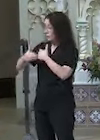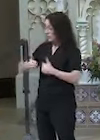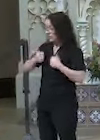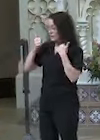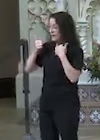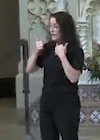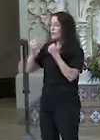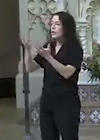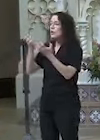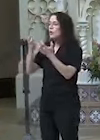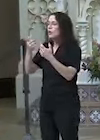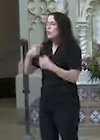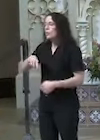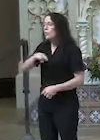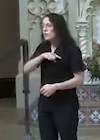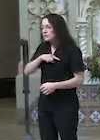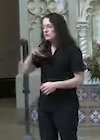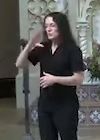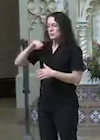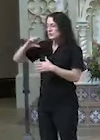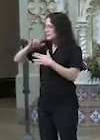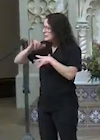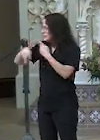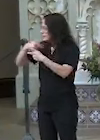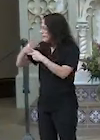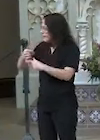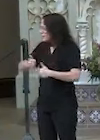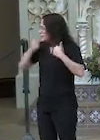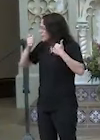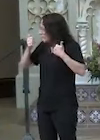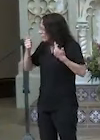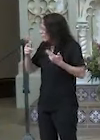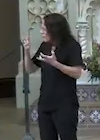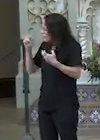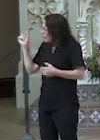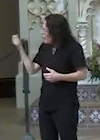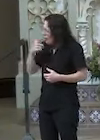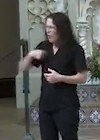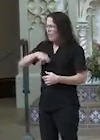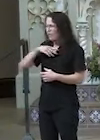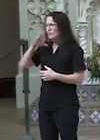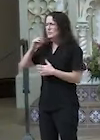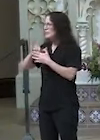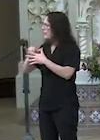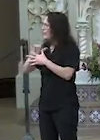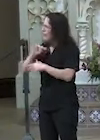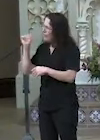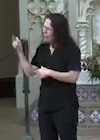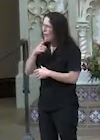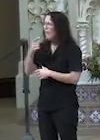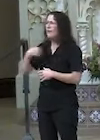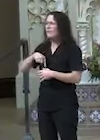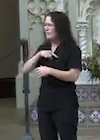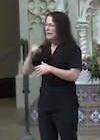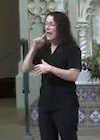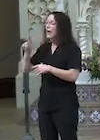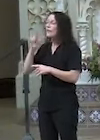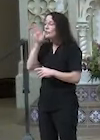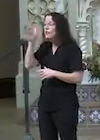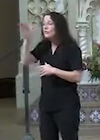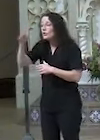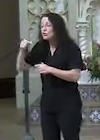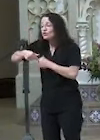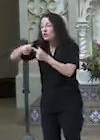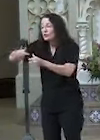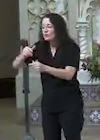he desires for that life for all of us and all of those to come after us. As our